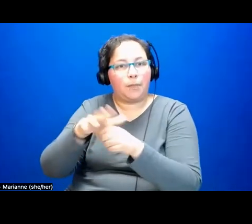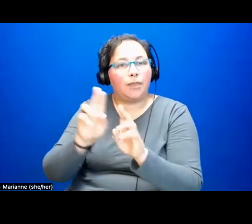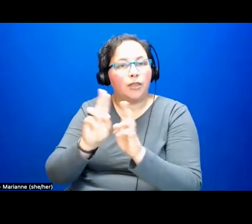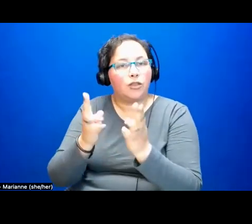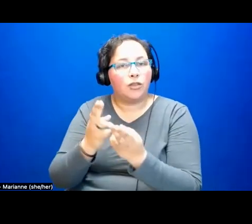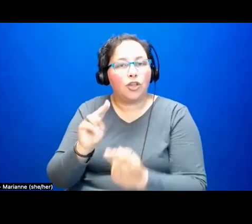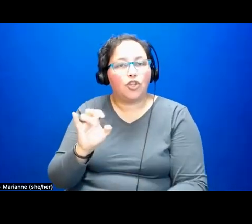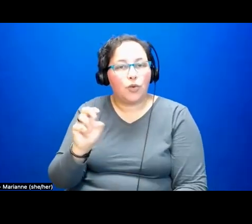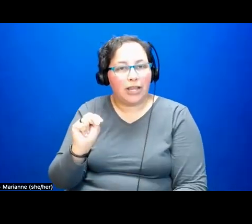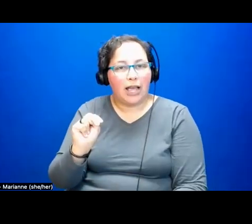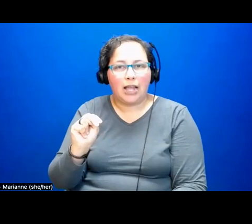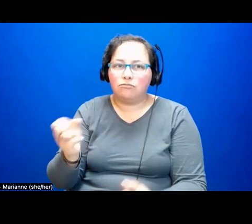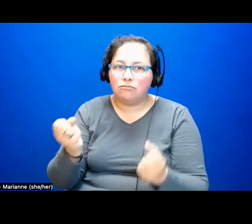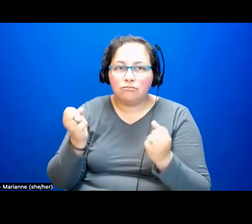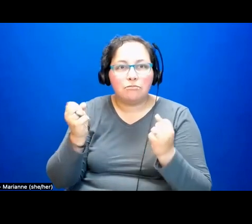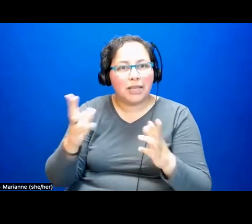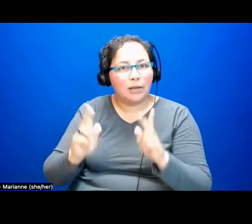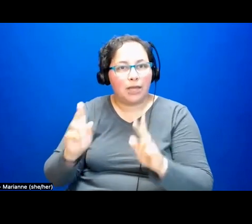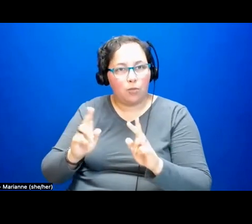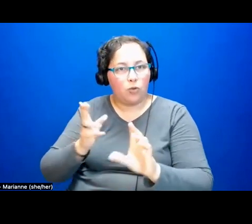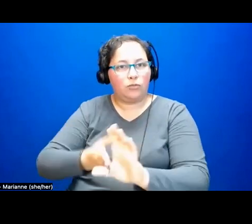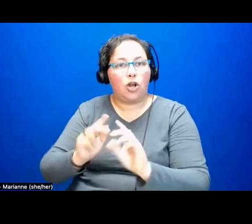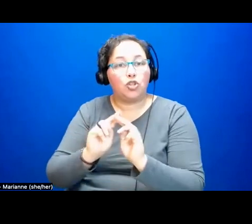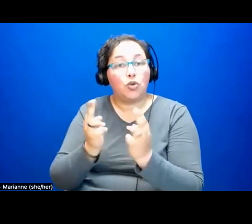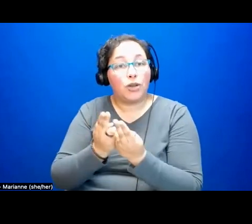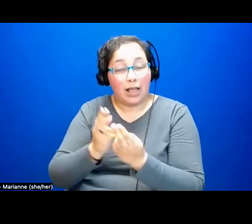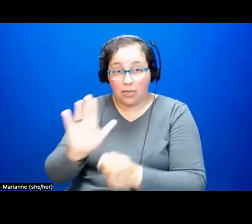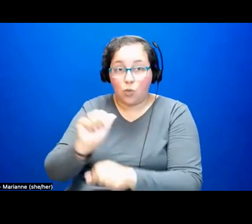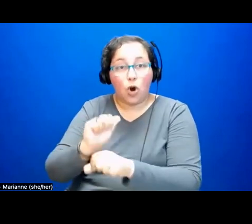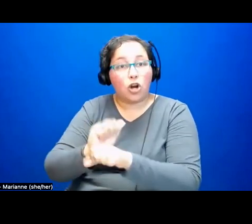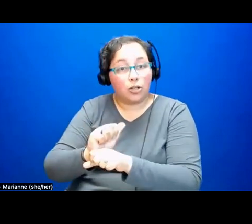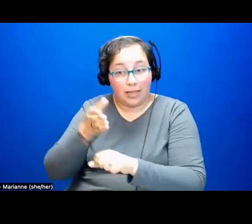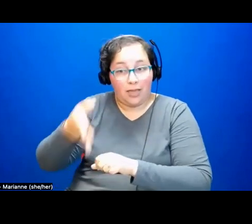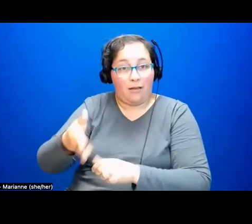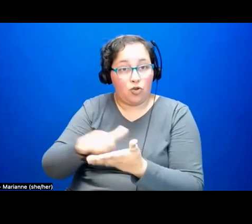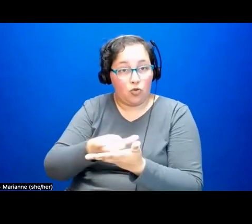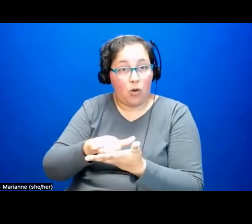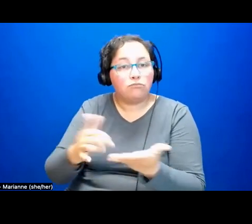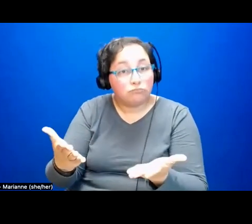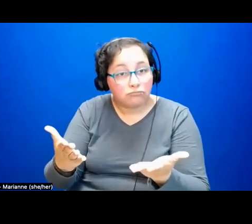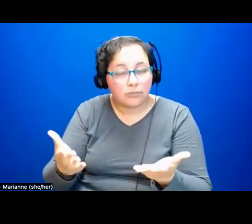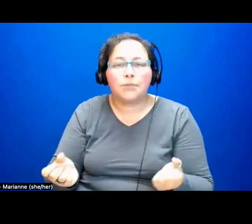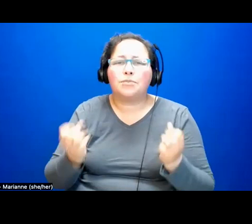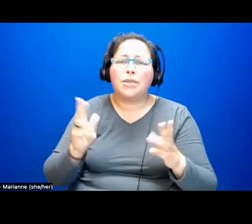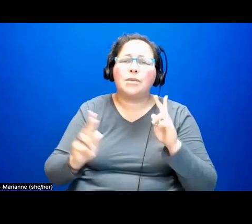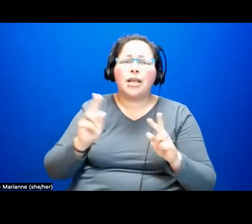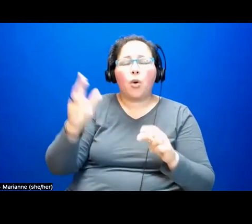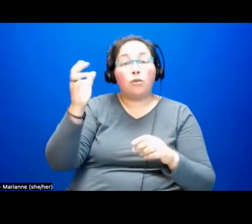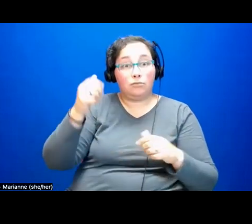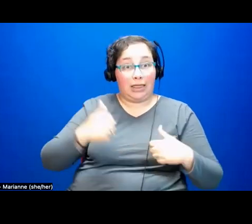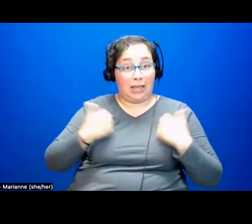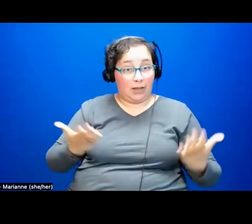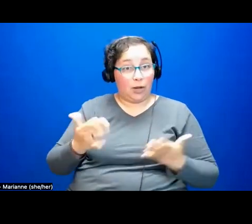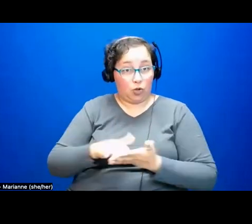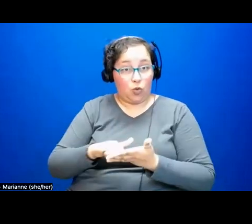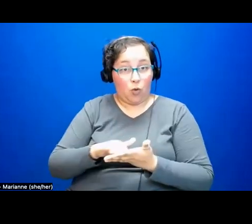swath of the workforce. While many people imagine, including people who live here in the